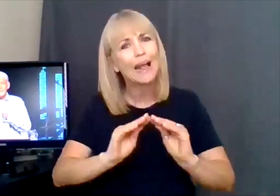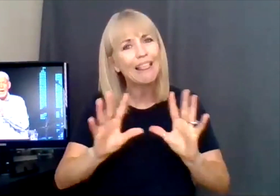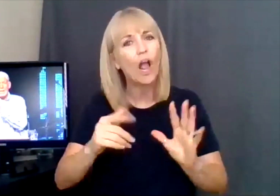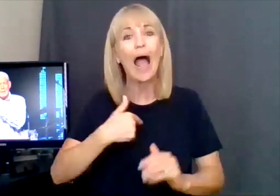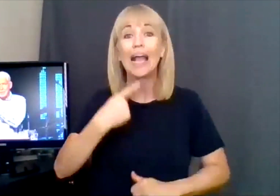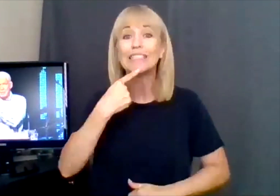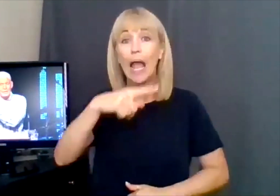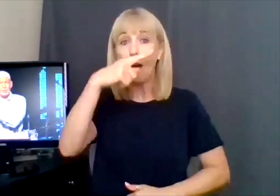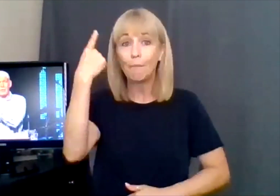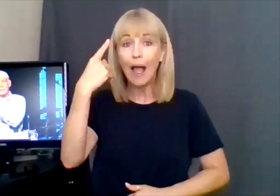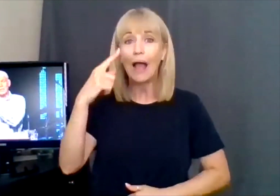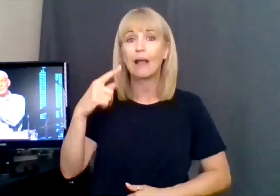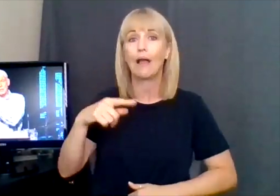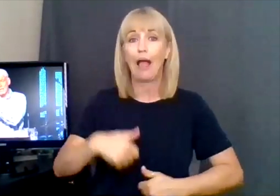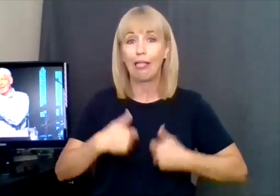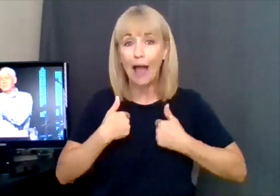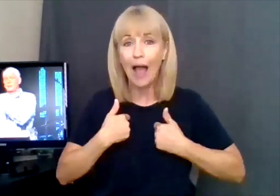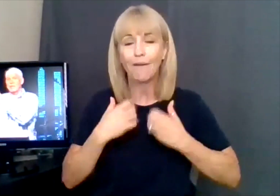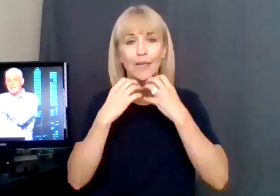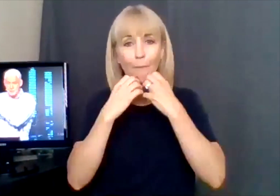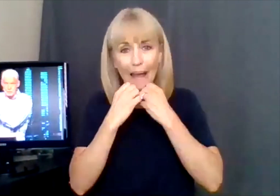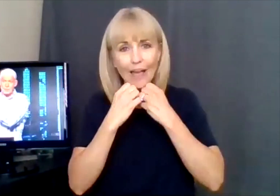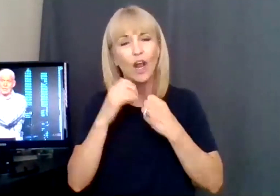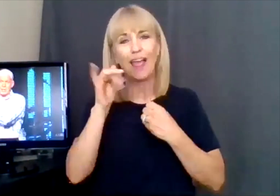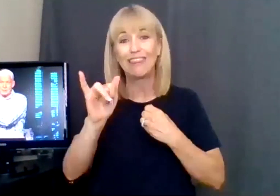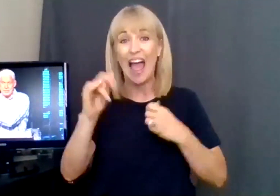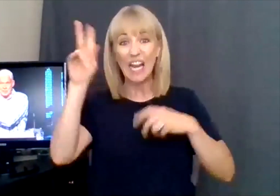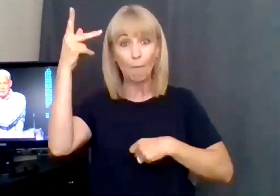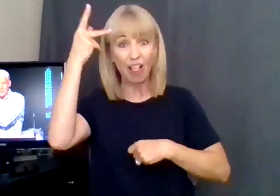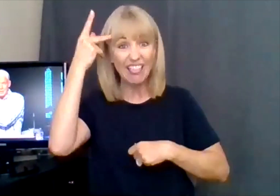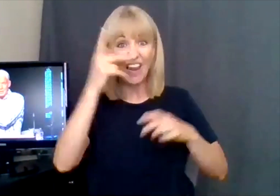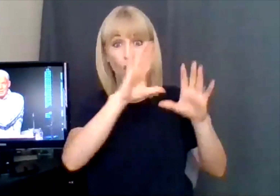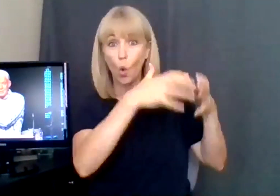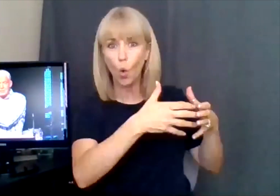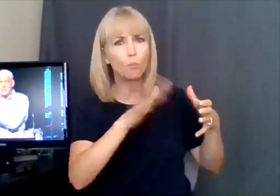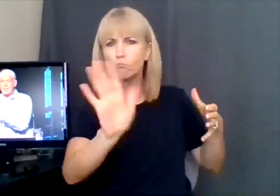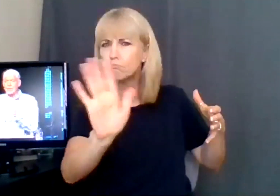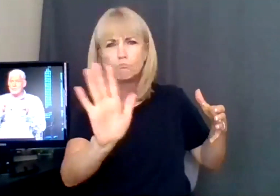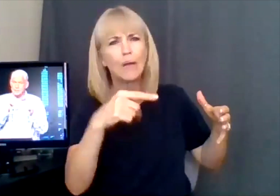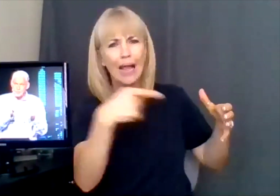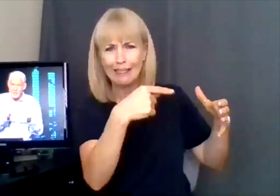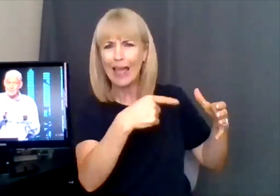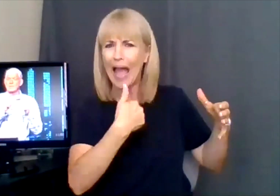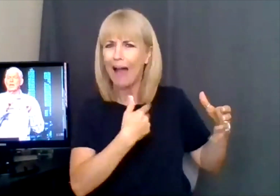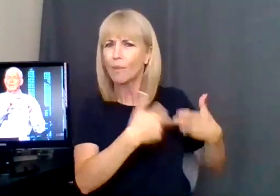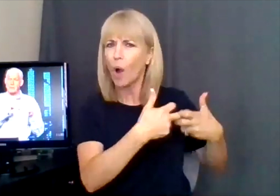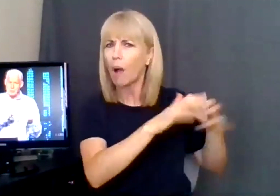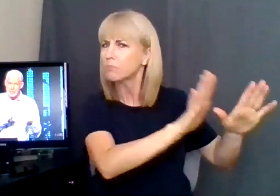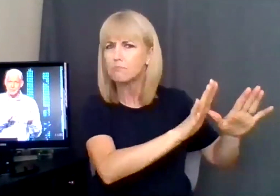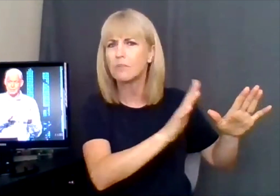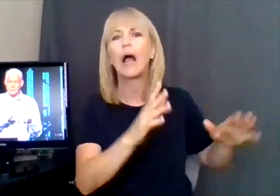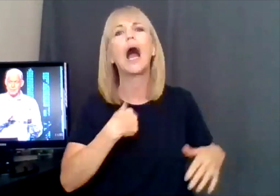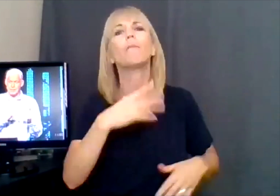we're not talking about the political organization behind it. I have some great issues with that organization. It doesn't take away this phrase that's talking